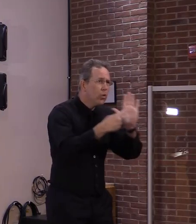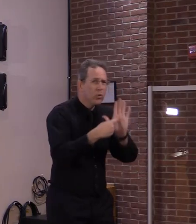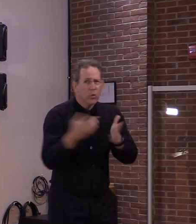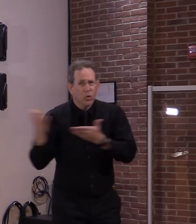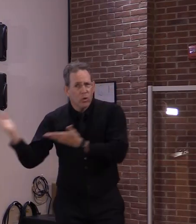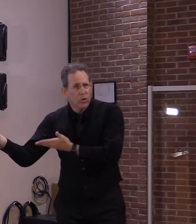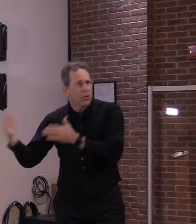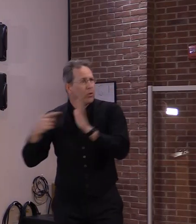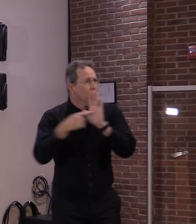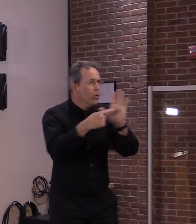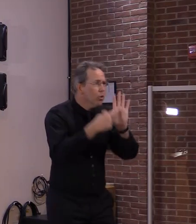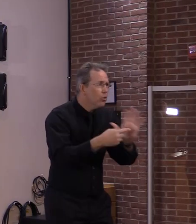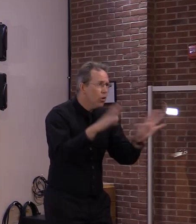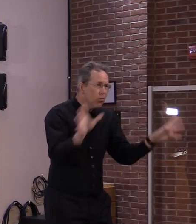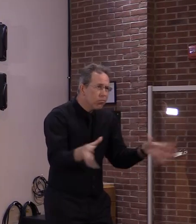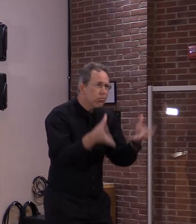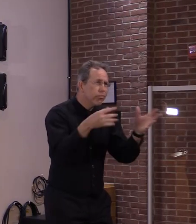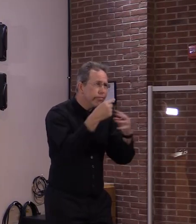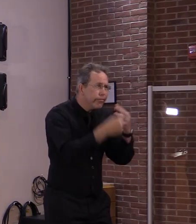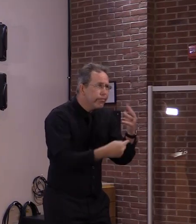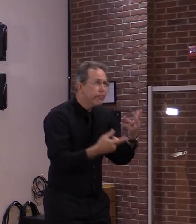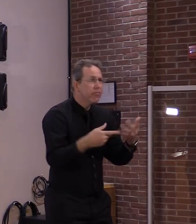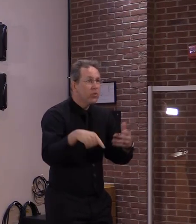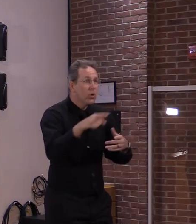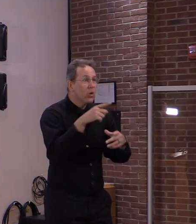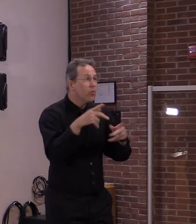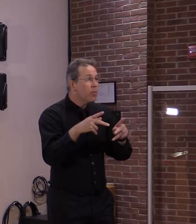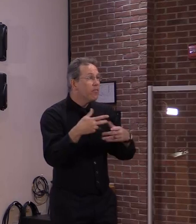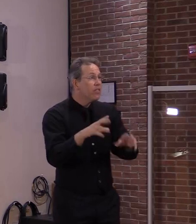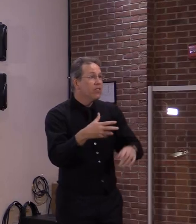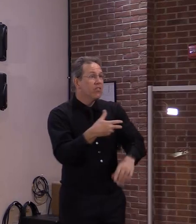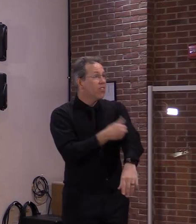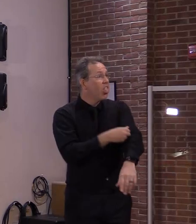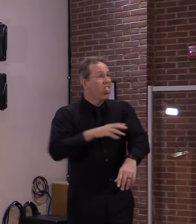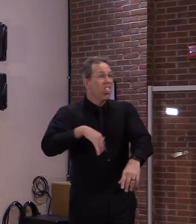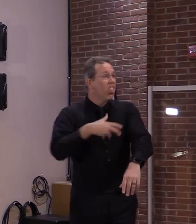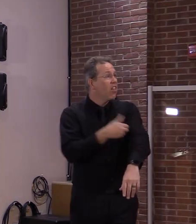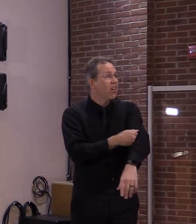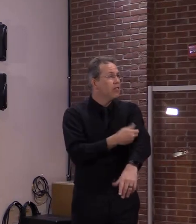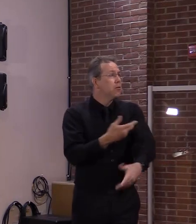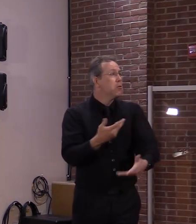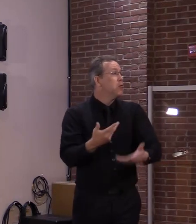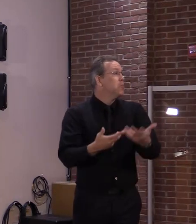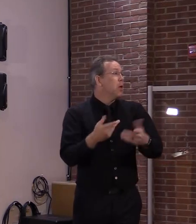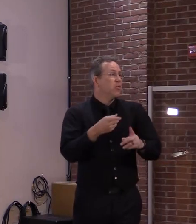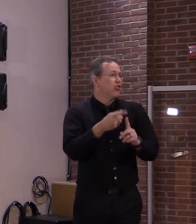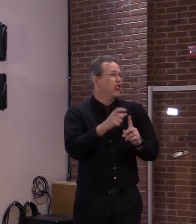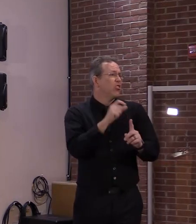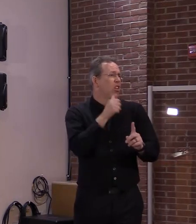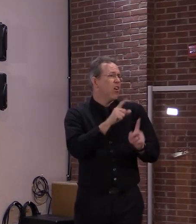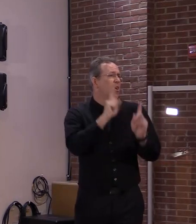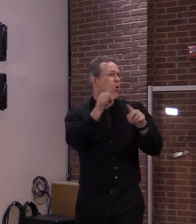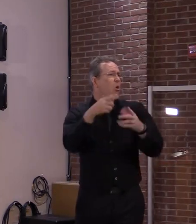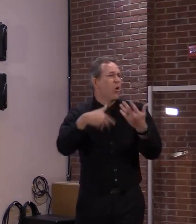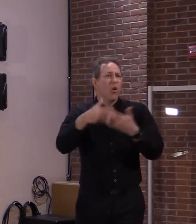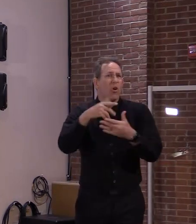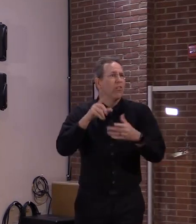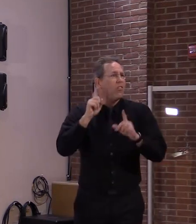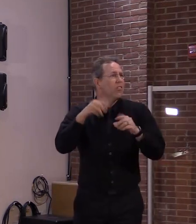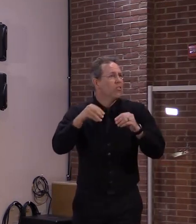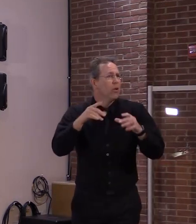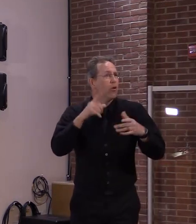in. So I would think that that would still continue. Governor, did you have anything to add?